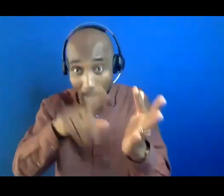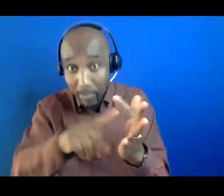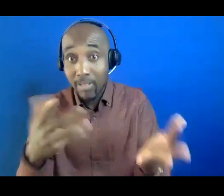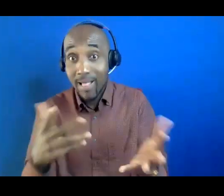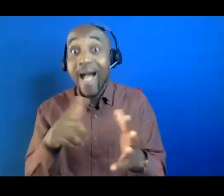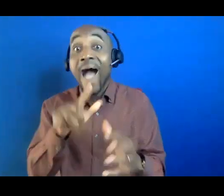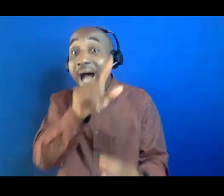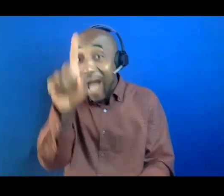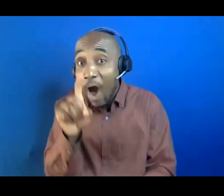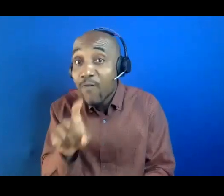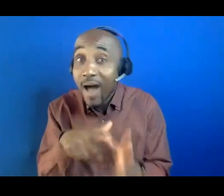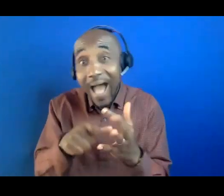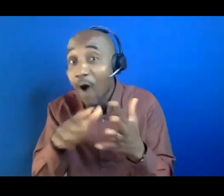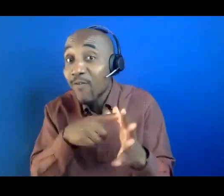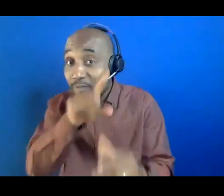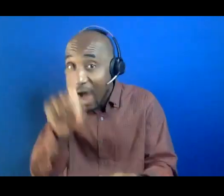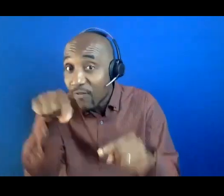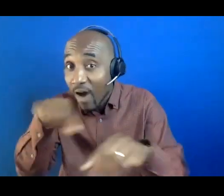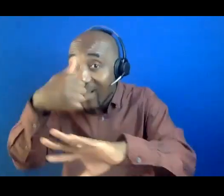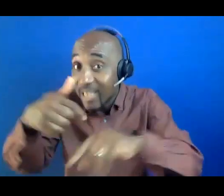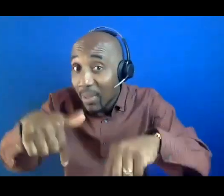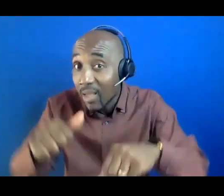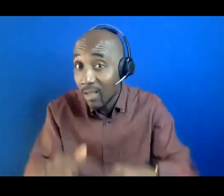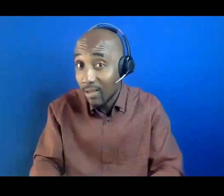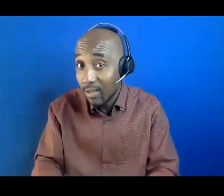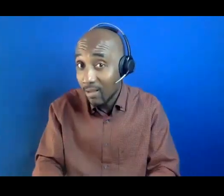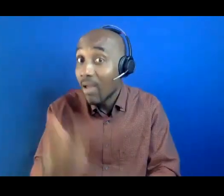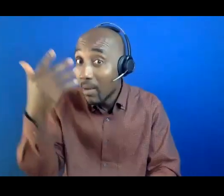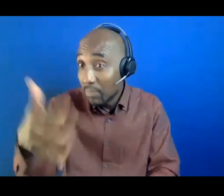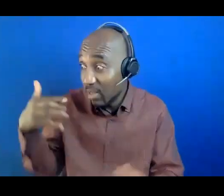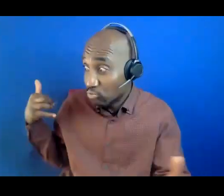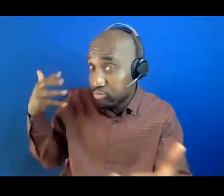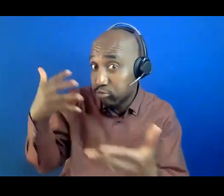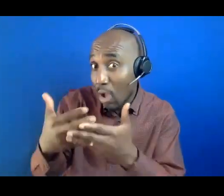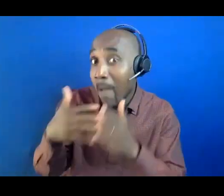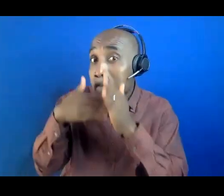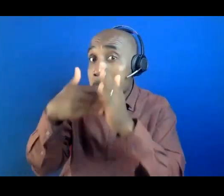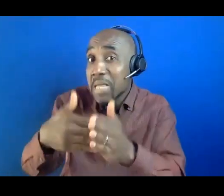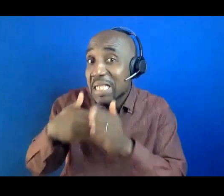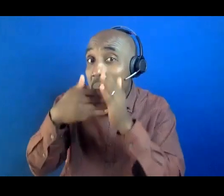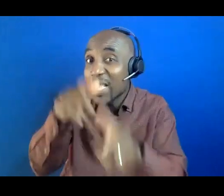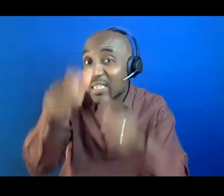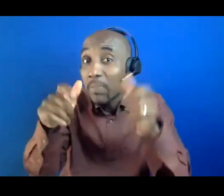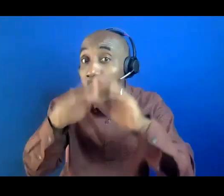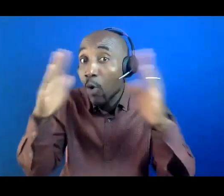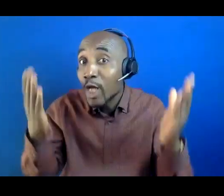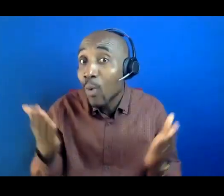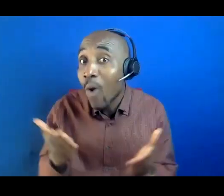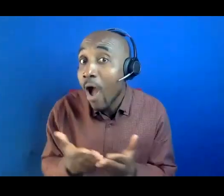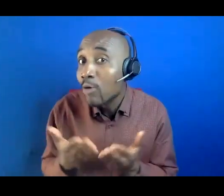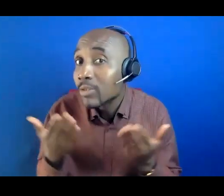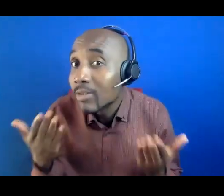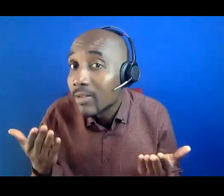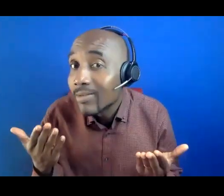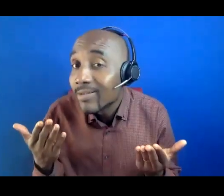Alpha, which was birthed here at HTB, has now reached millions of people all around the world as a